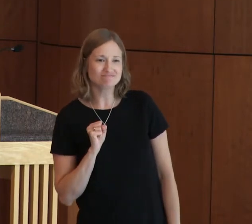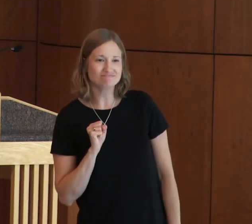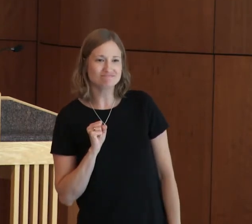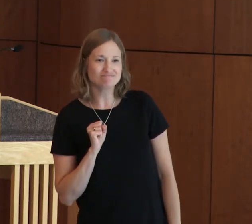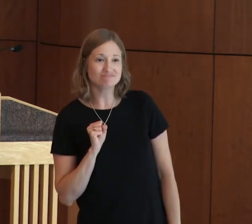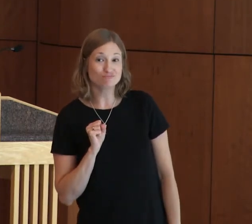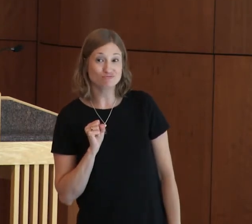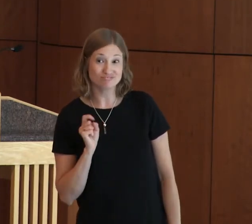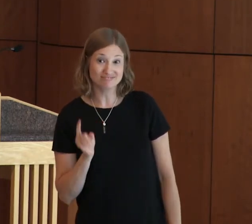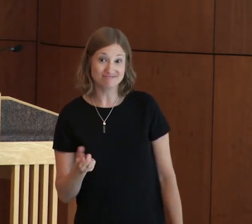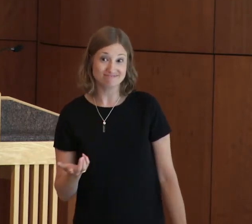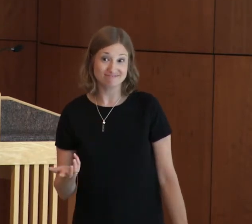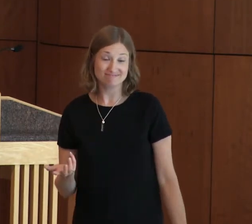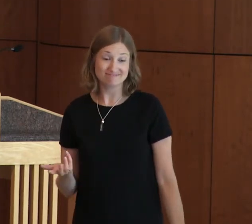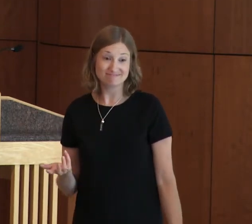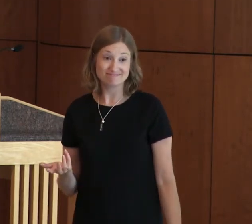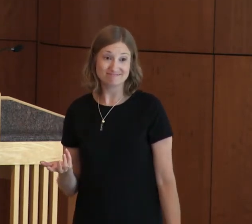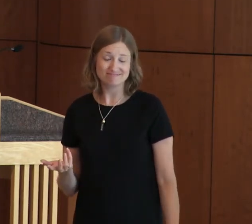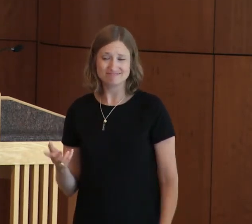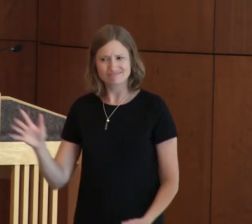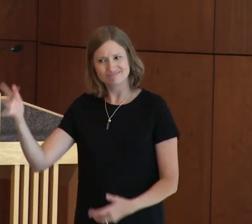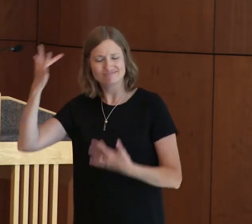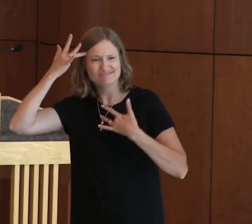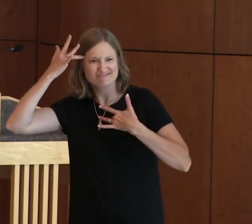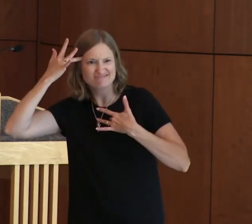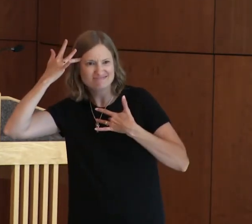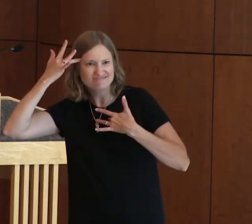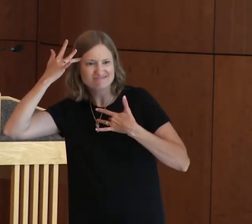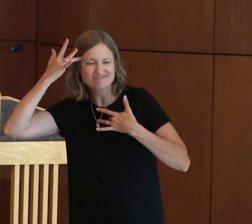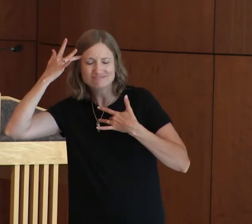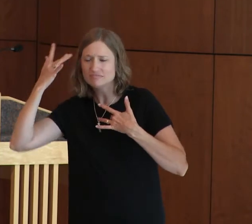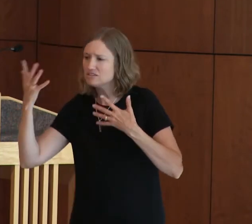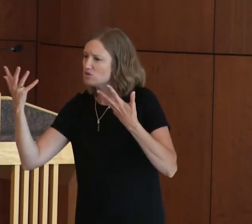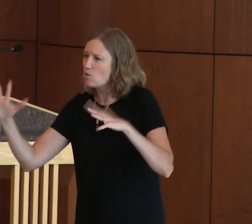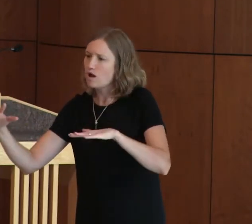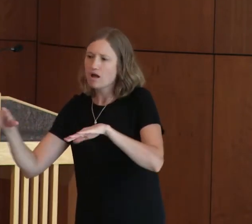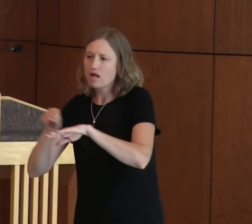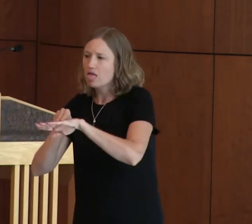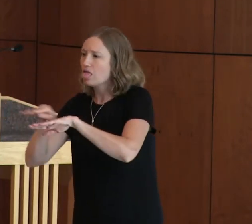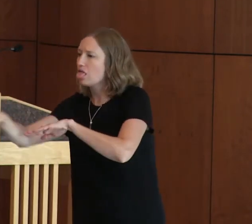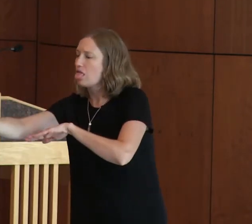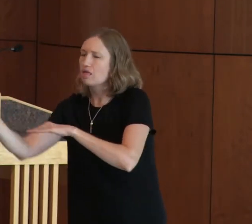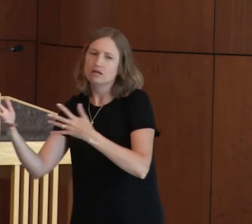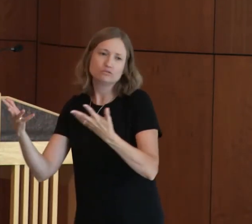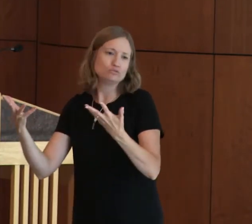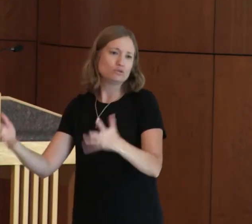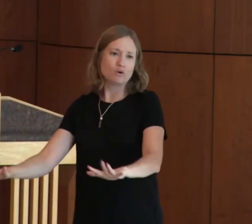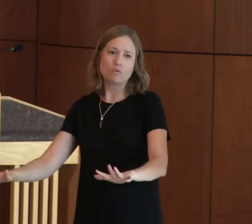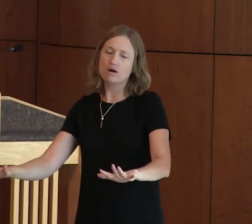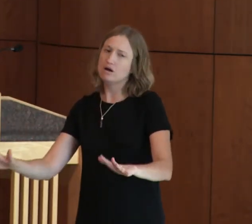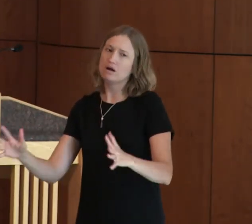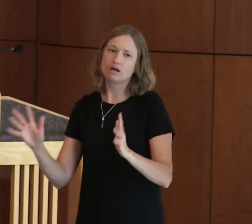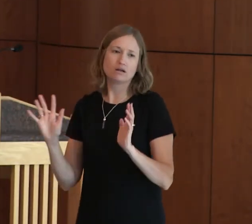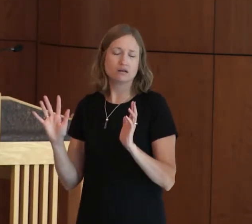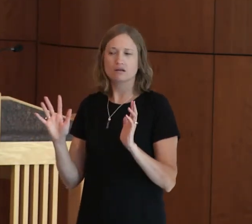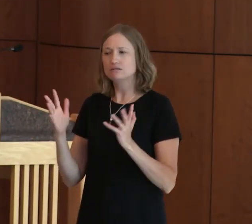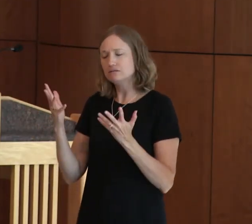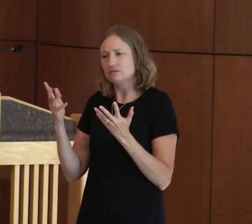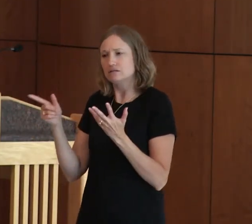Right? And with his sickness, there was no chance that they could put him next to other kids in case he might get what they